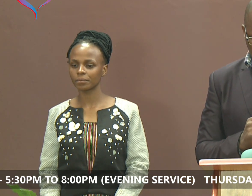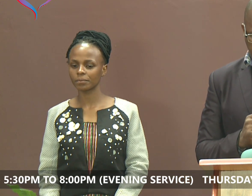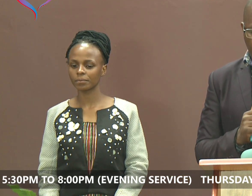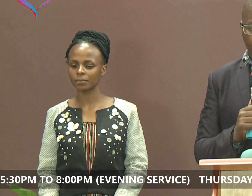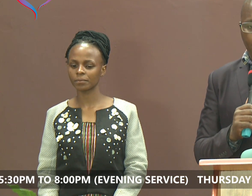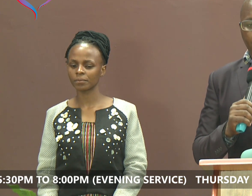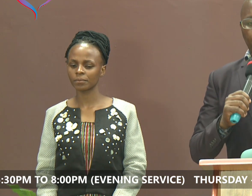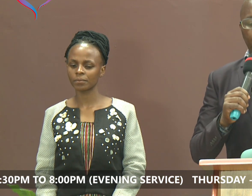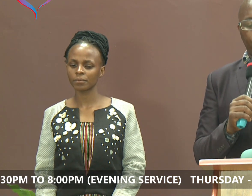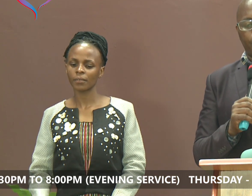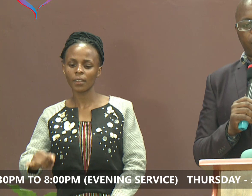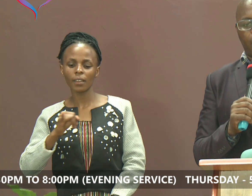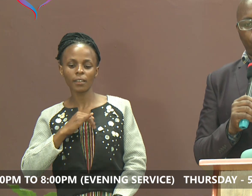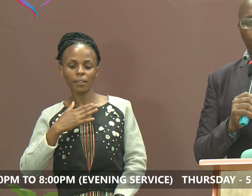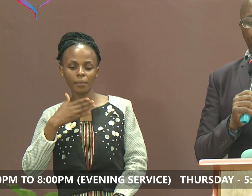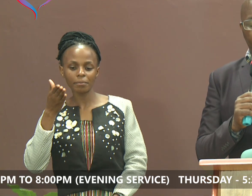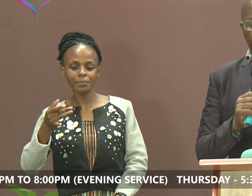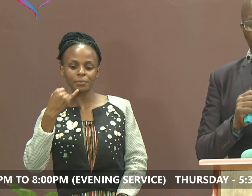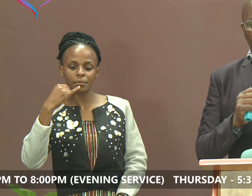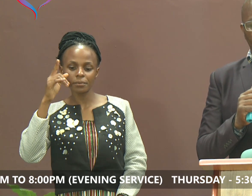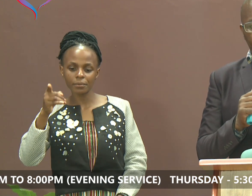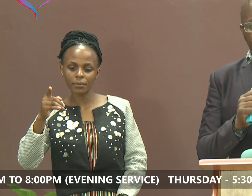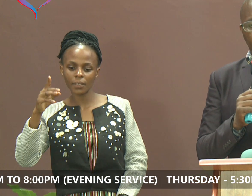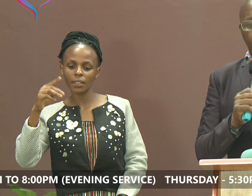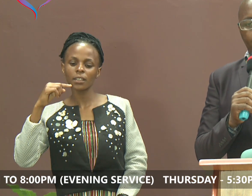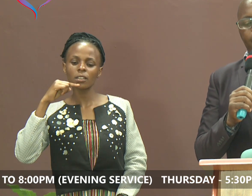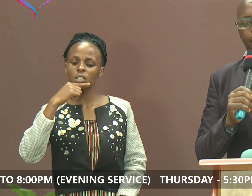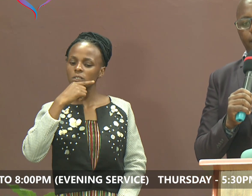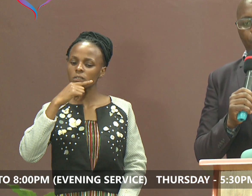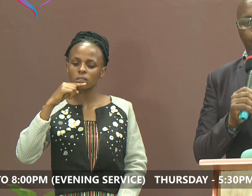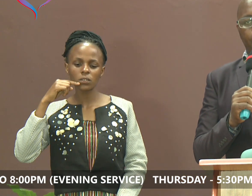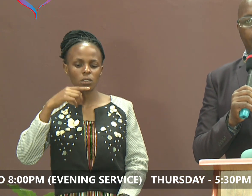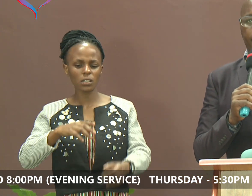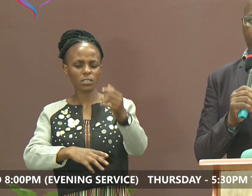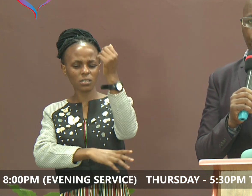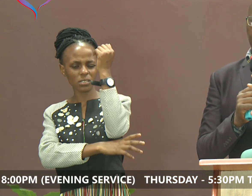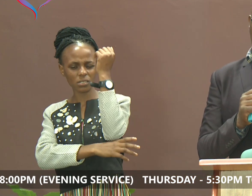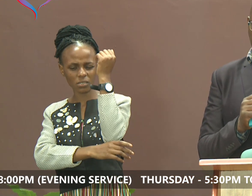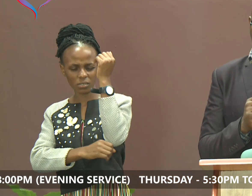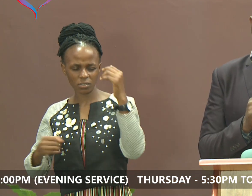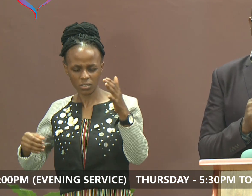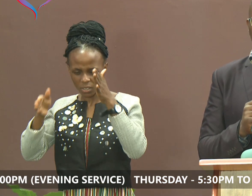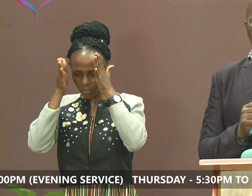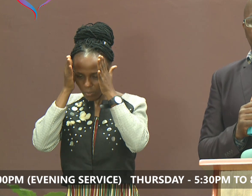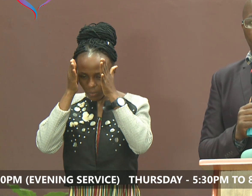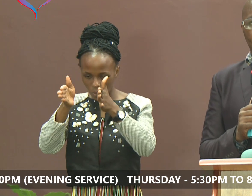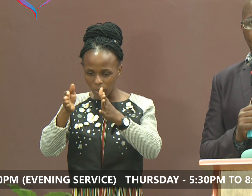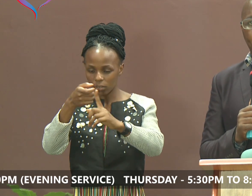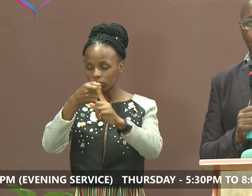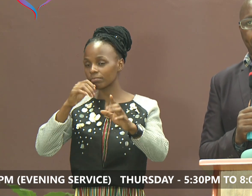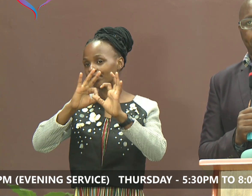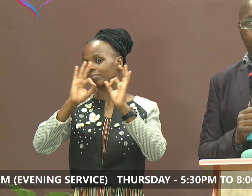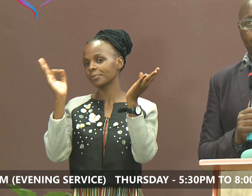byombi. So I'm here to tell you that you will find that social media has taken away attention in families. So ndi